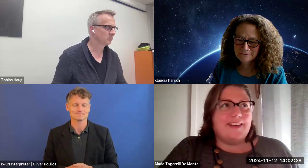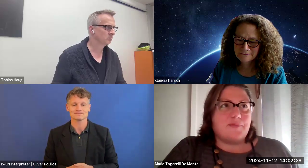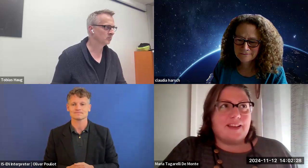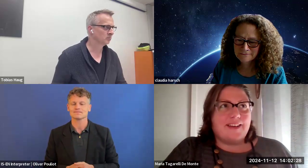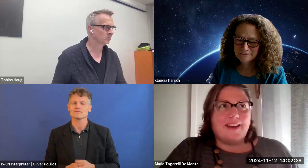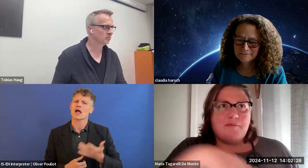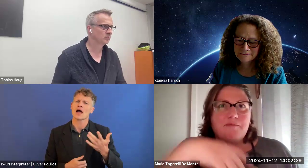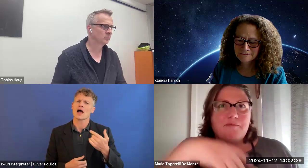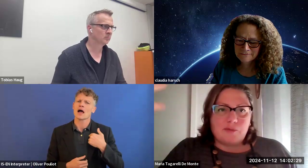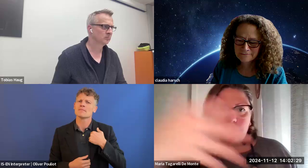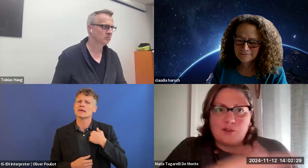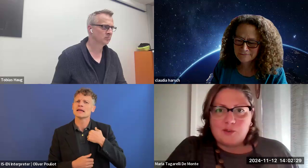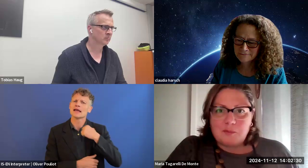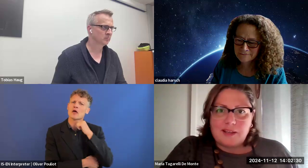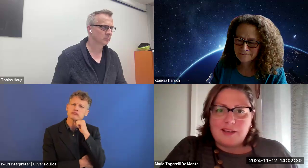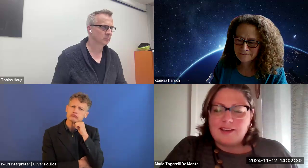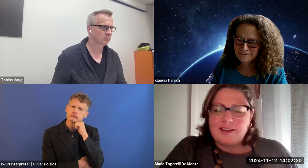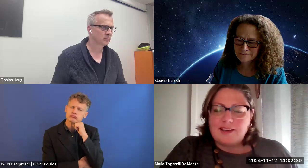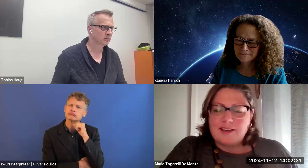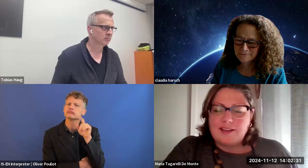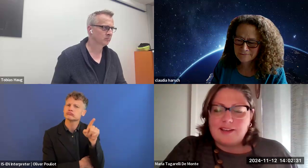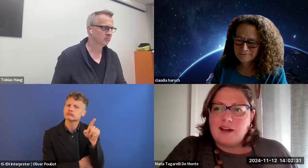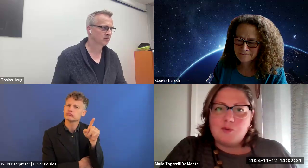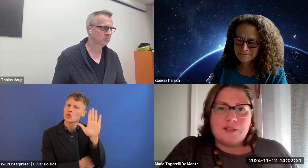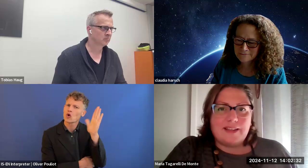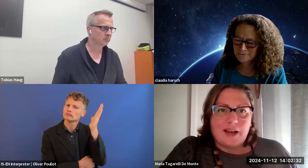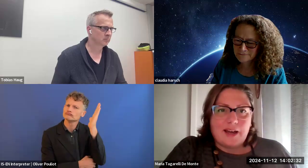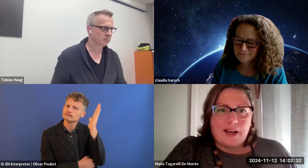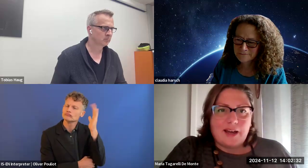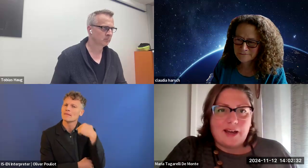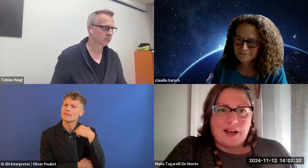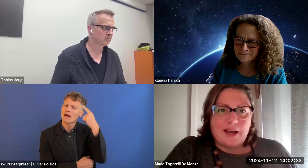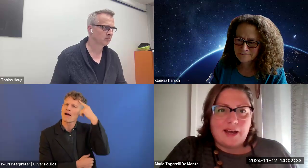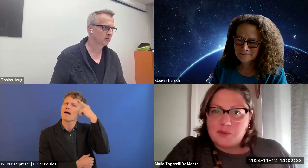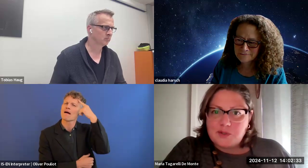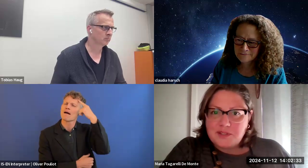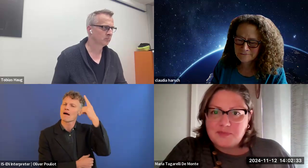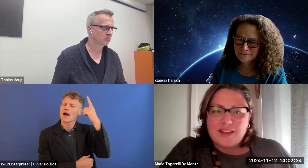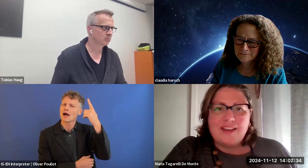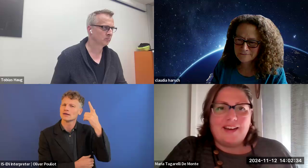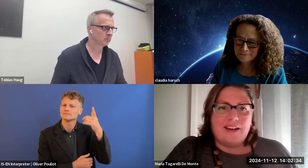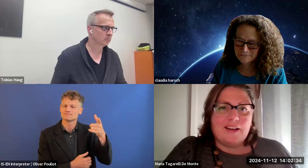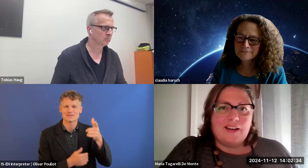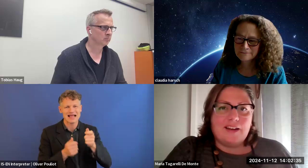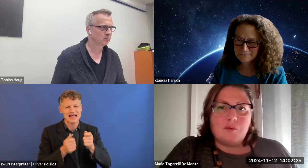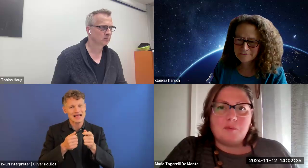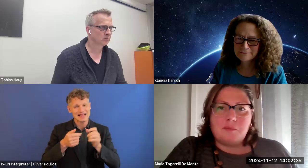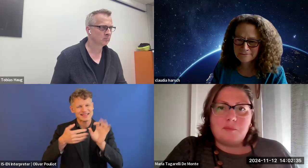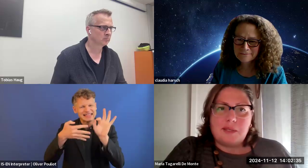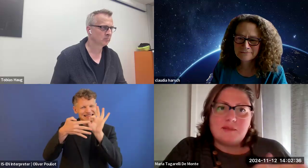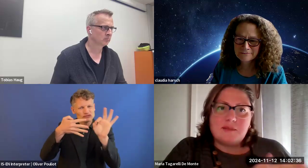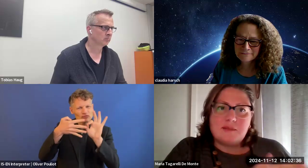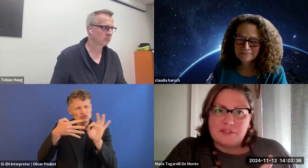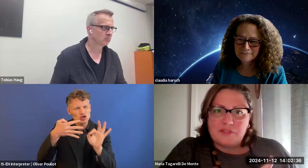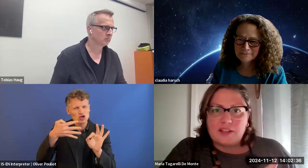speaking, a memory returned to me about how to adapt the descriptors